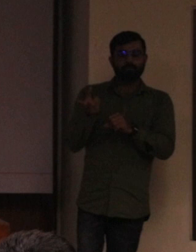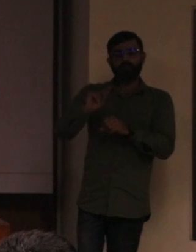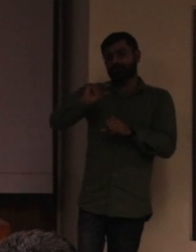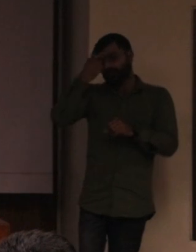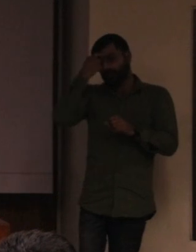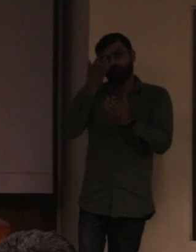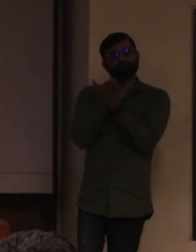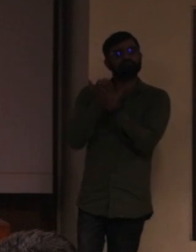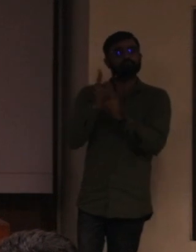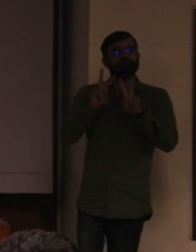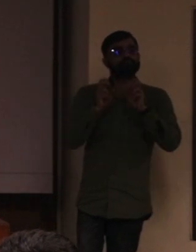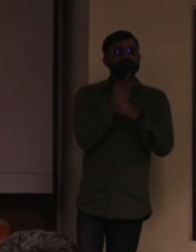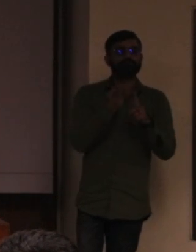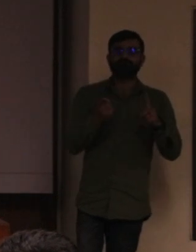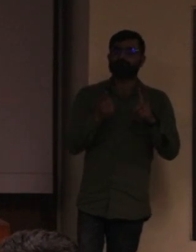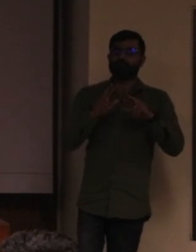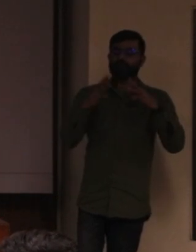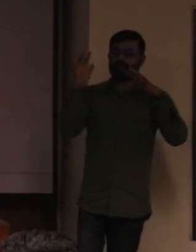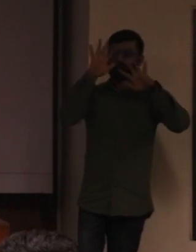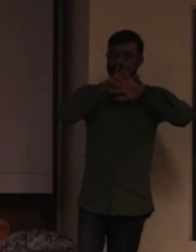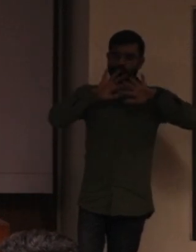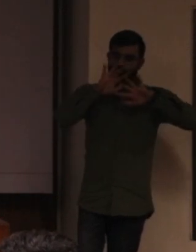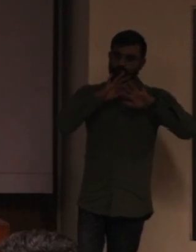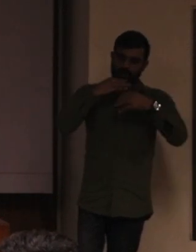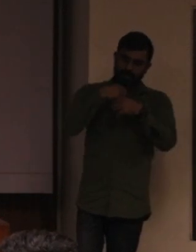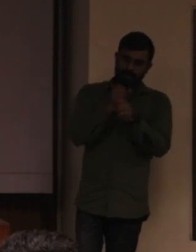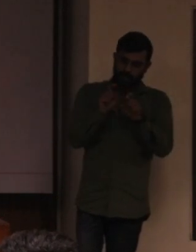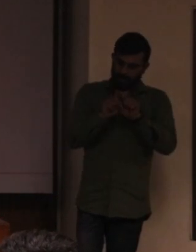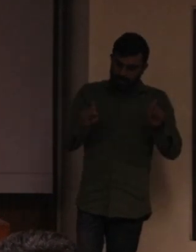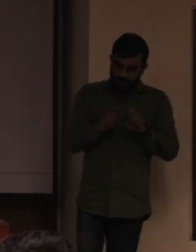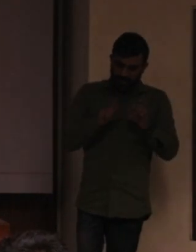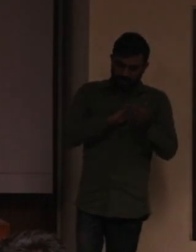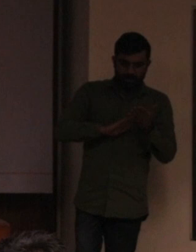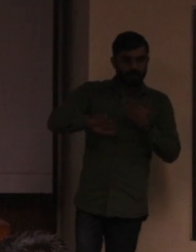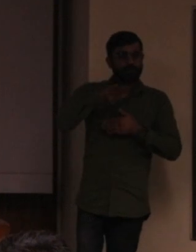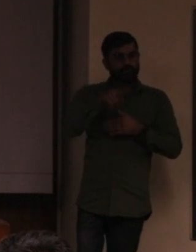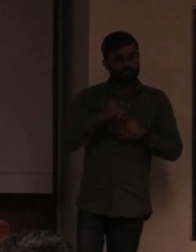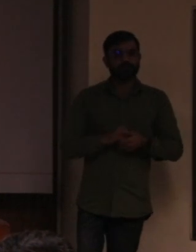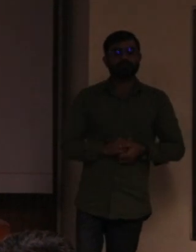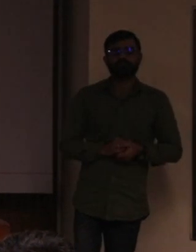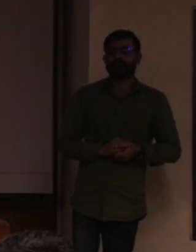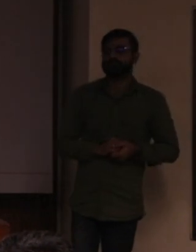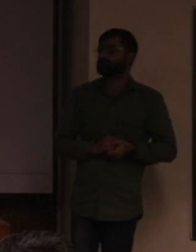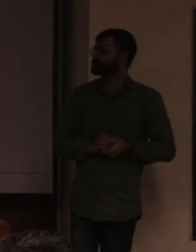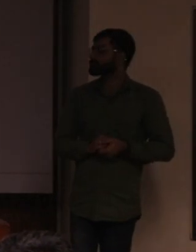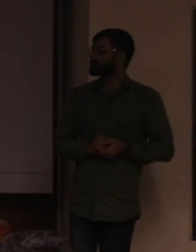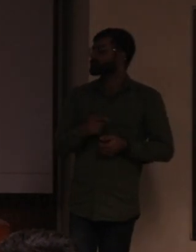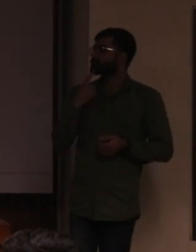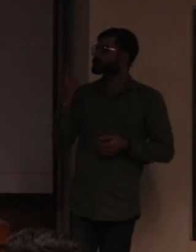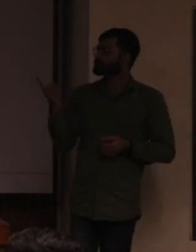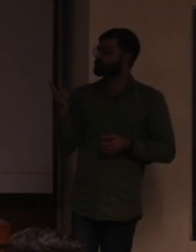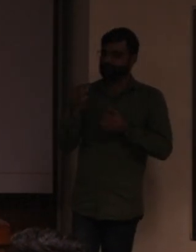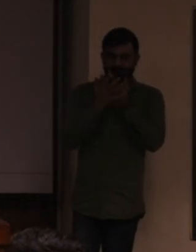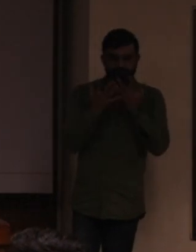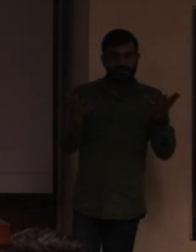like particulate matter. During fog, how it creates, clean the lower strata. Next, please. So these